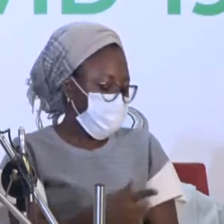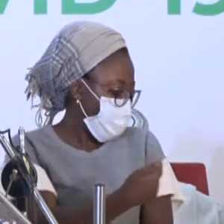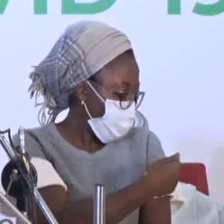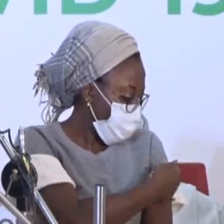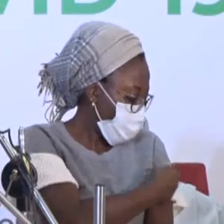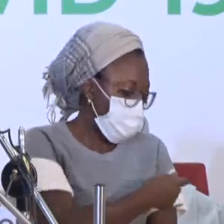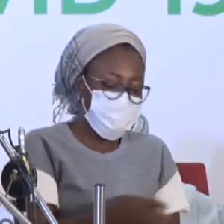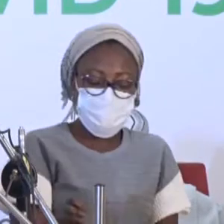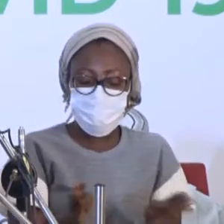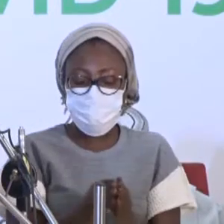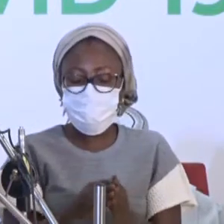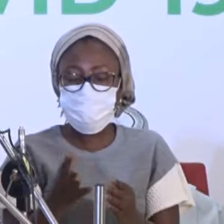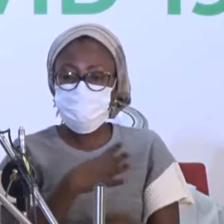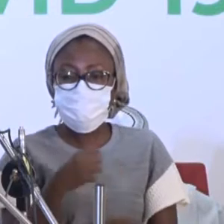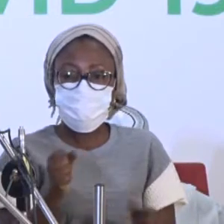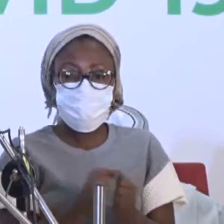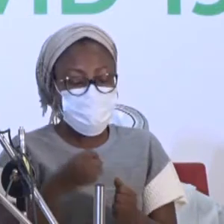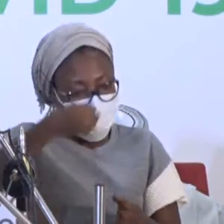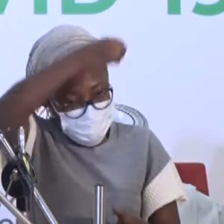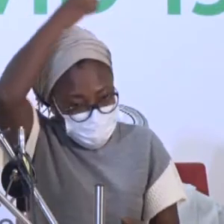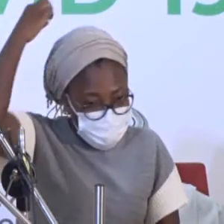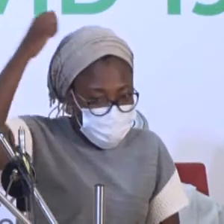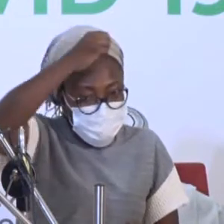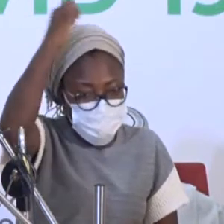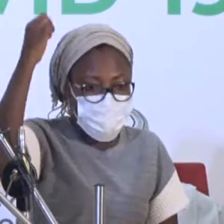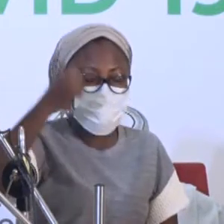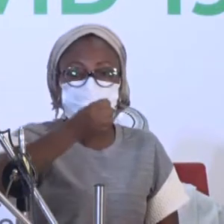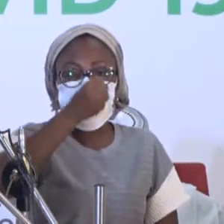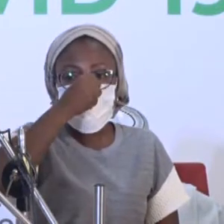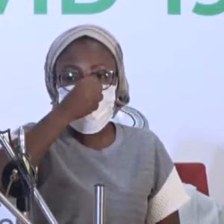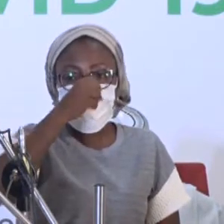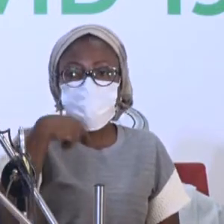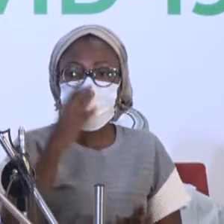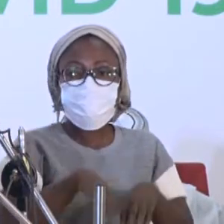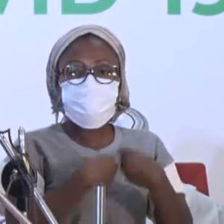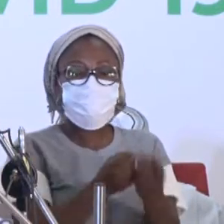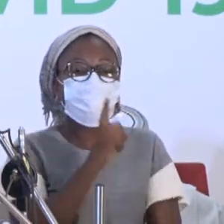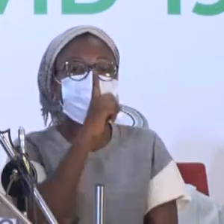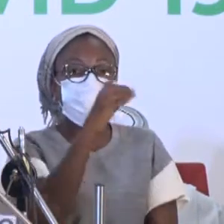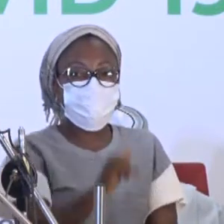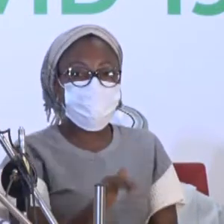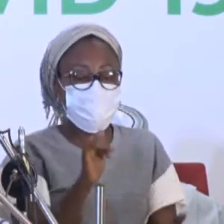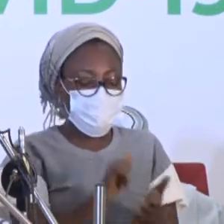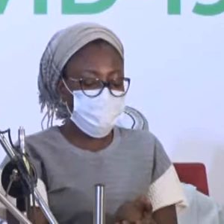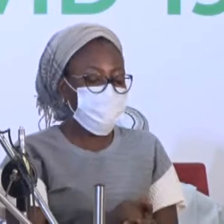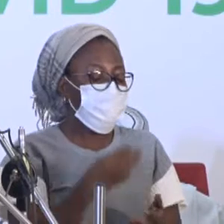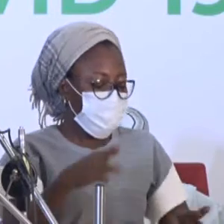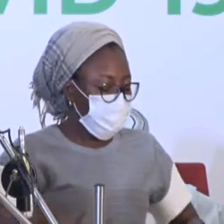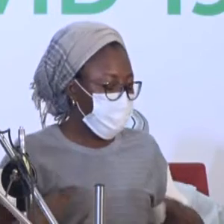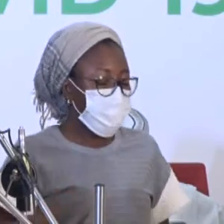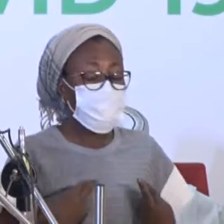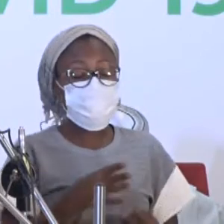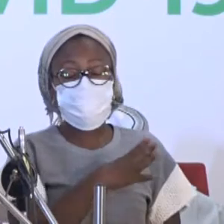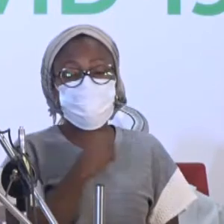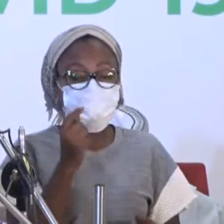meeting was presided over by His Eminence, the Sultan of Sokoto, who gave the assurance that the religious and traditional